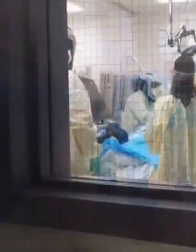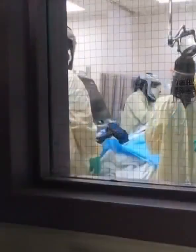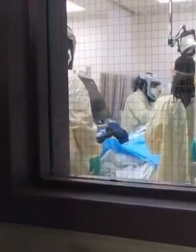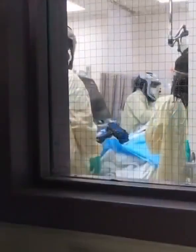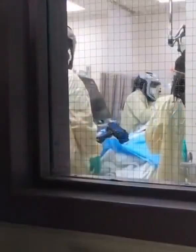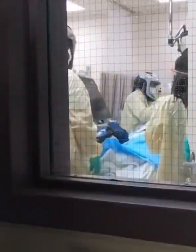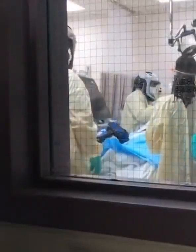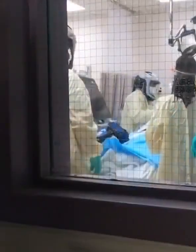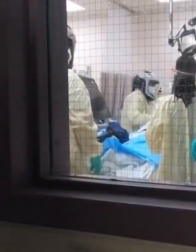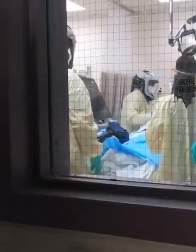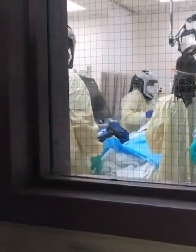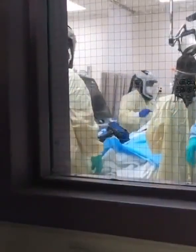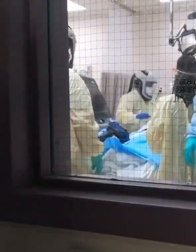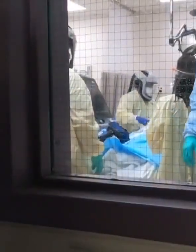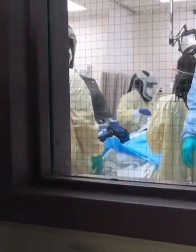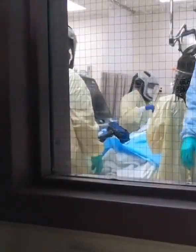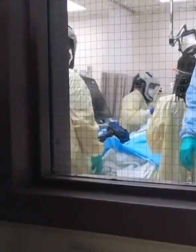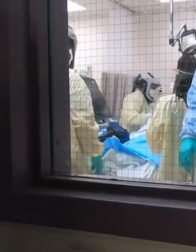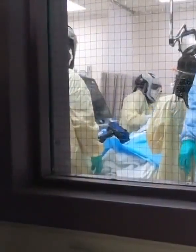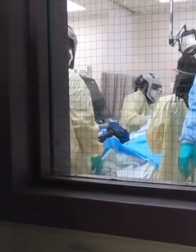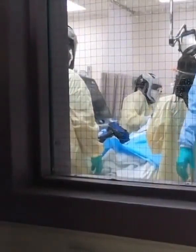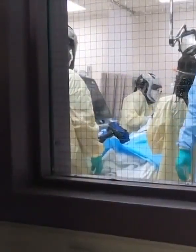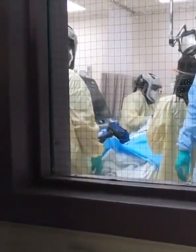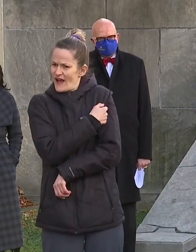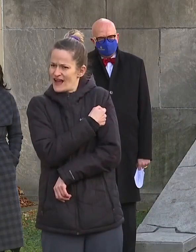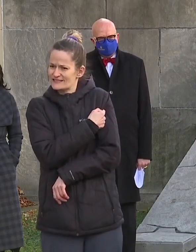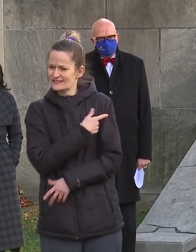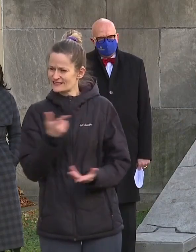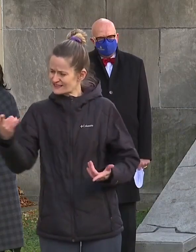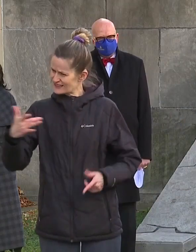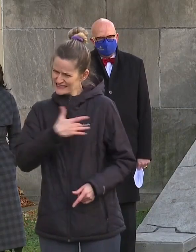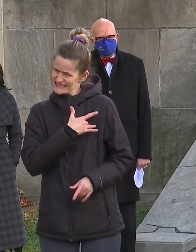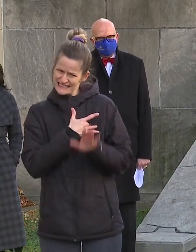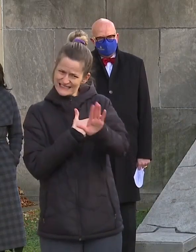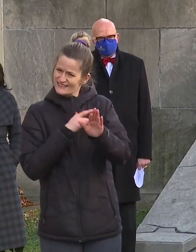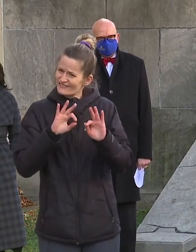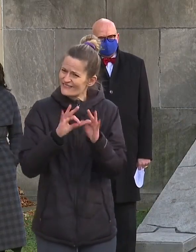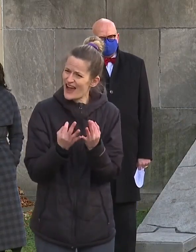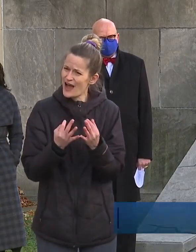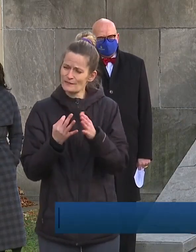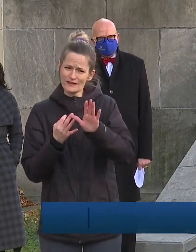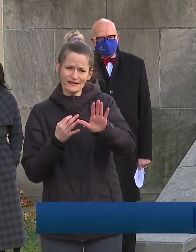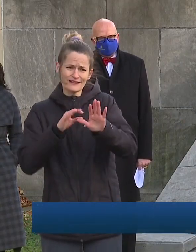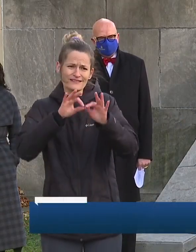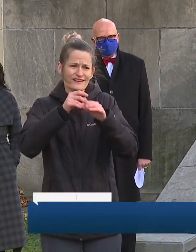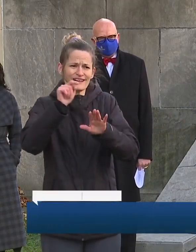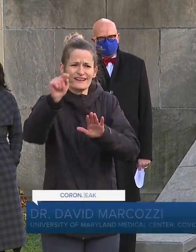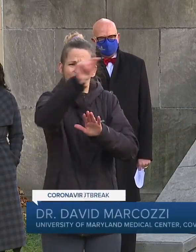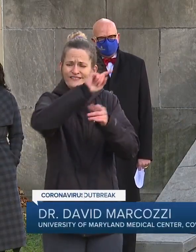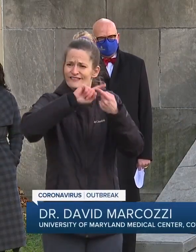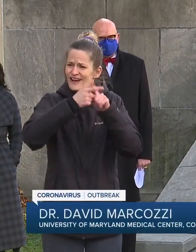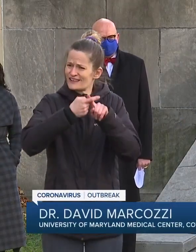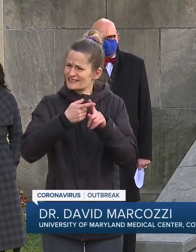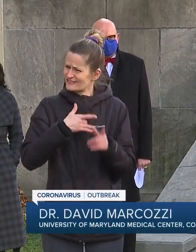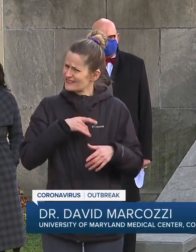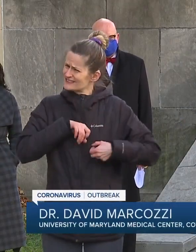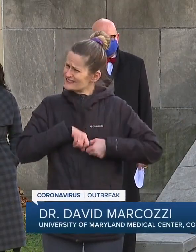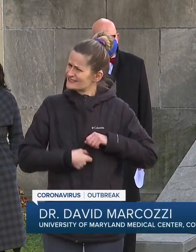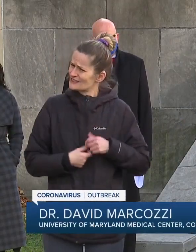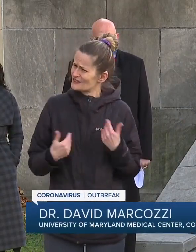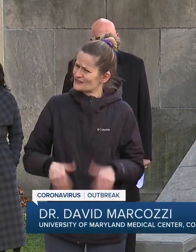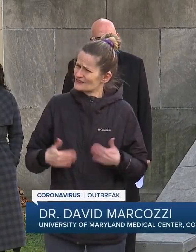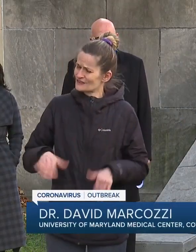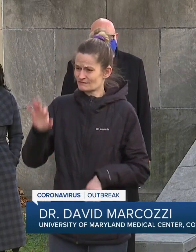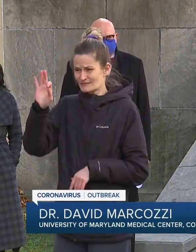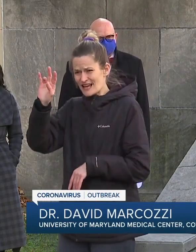in hospitals, which hospital leaders say is preventable. 97% of COVID-19 hospitalizations within